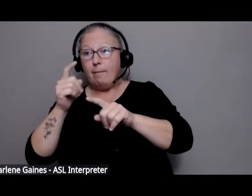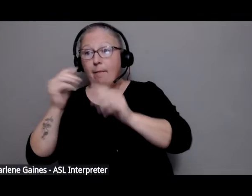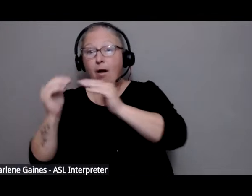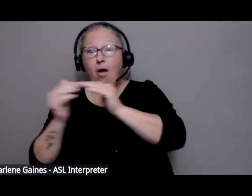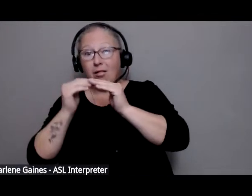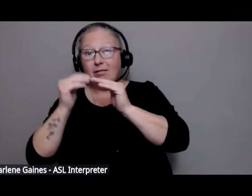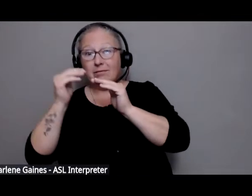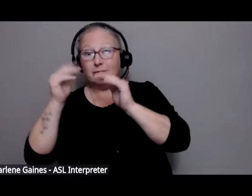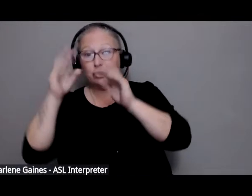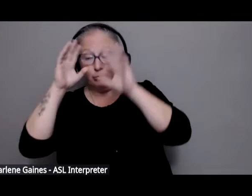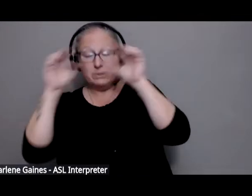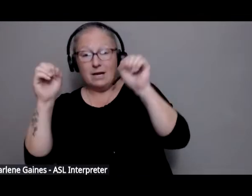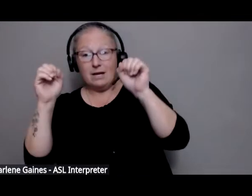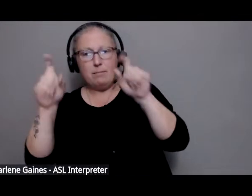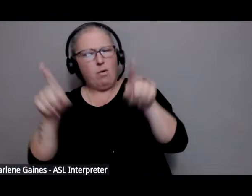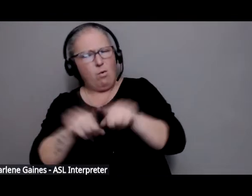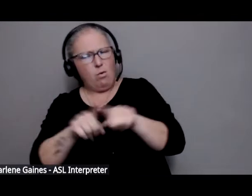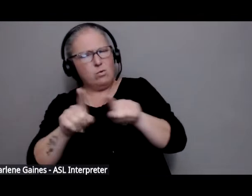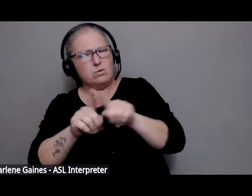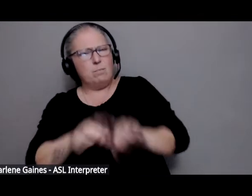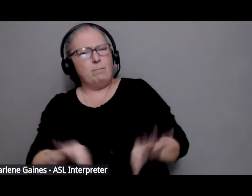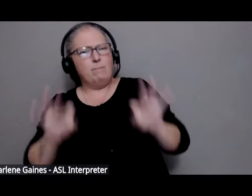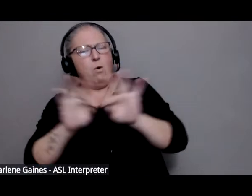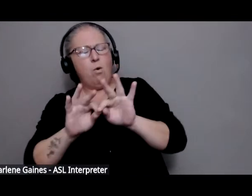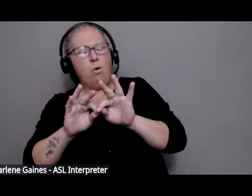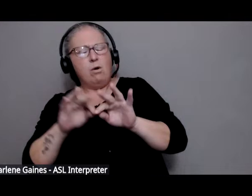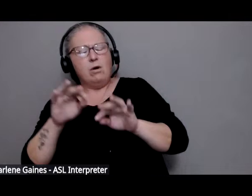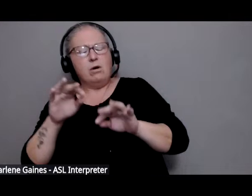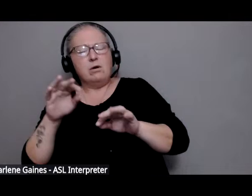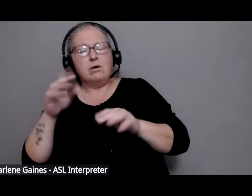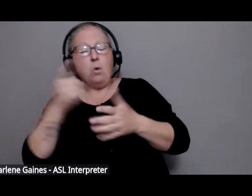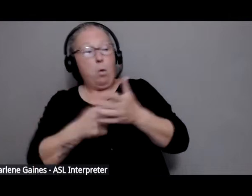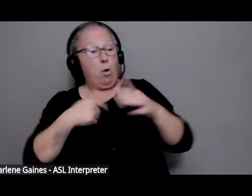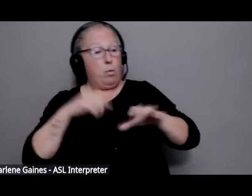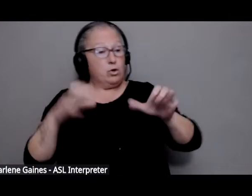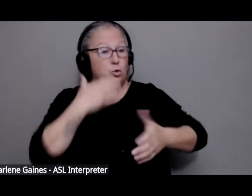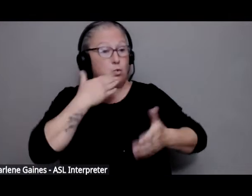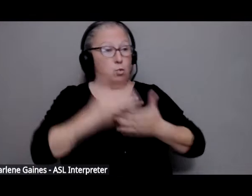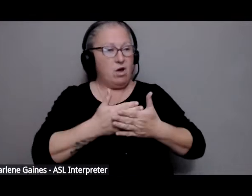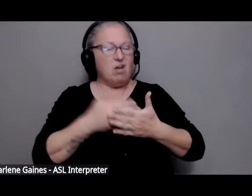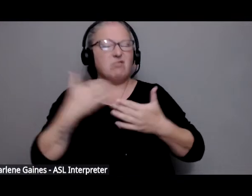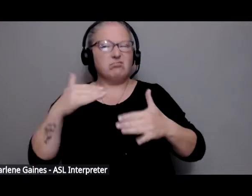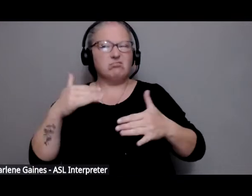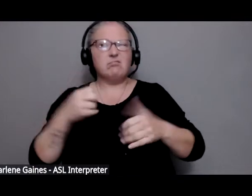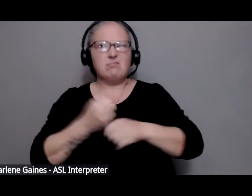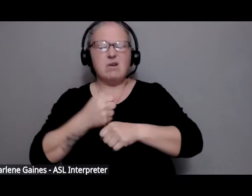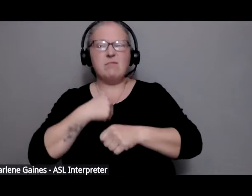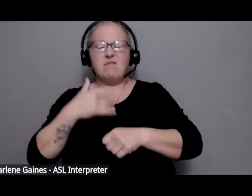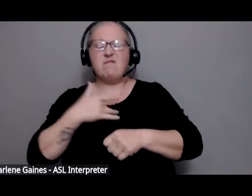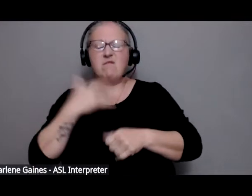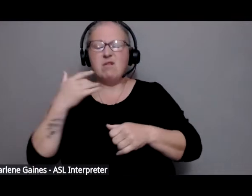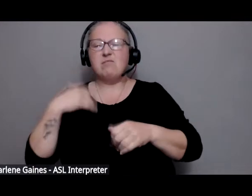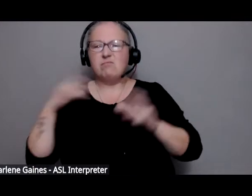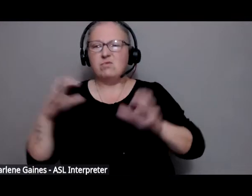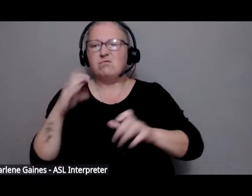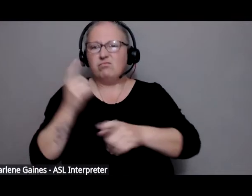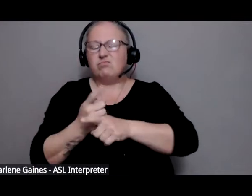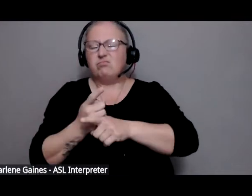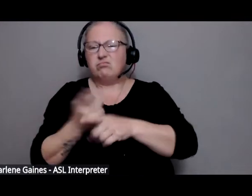also, I think just as important, to be reaffirmed on the things that we're doing really well in this district. And I got a lot of that, actually.